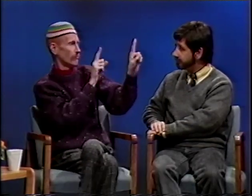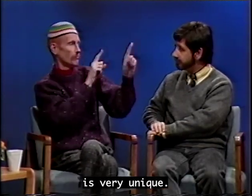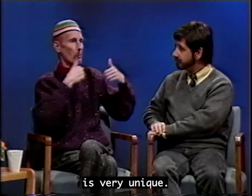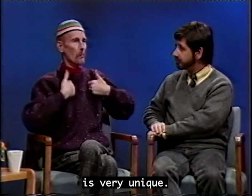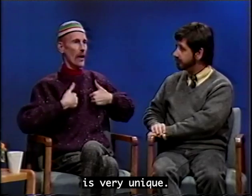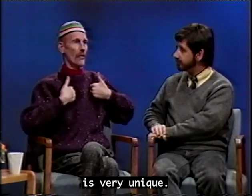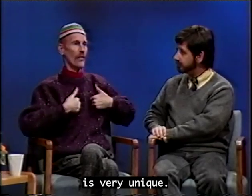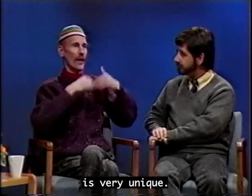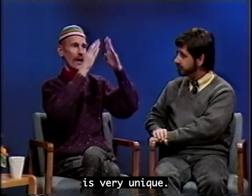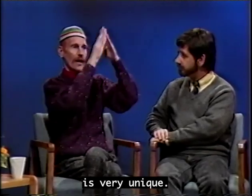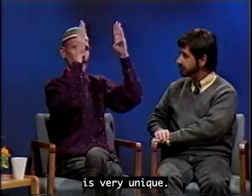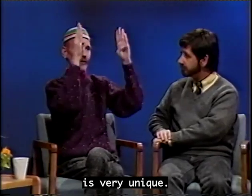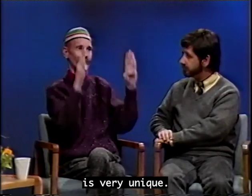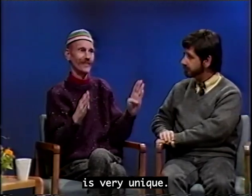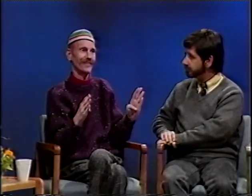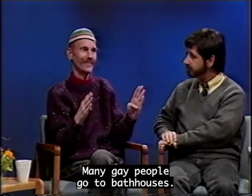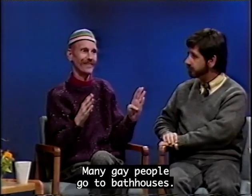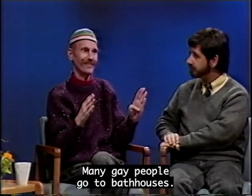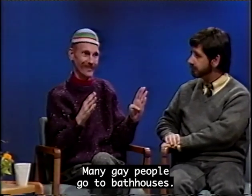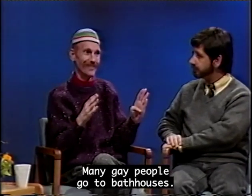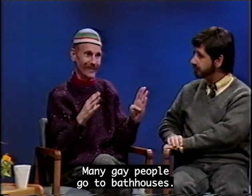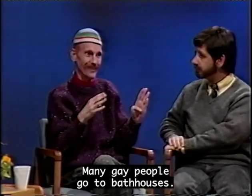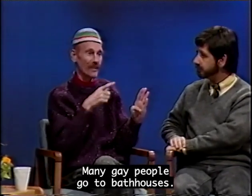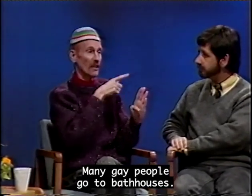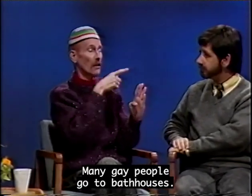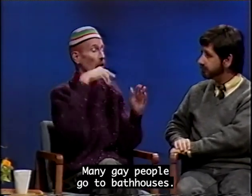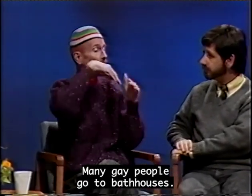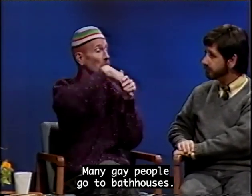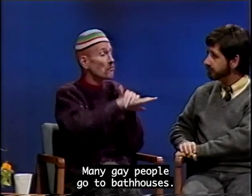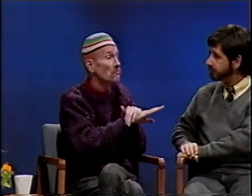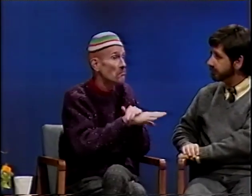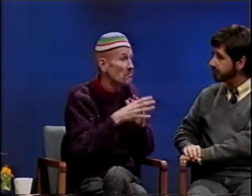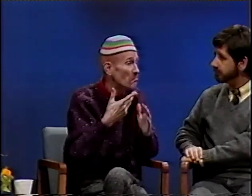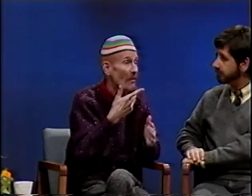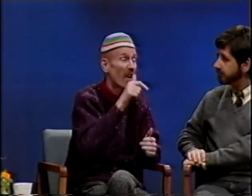is very unique. Many gay people go to bathhouses.